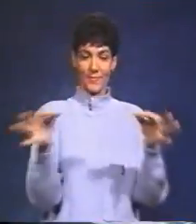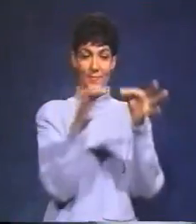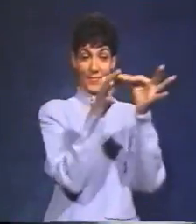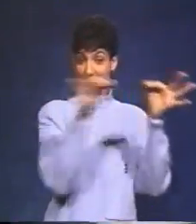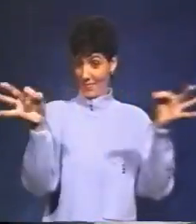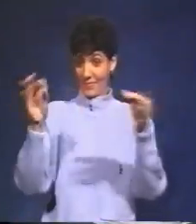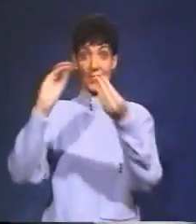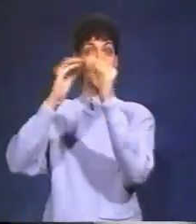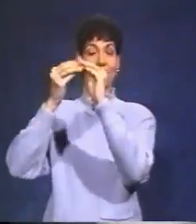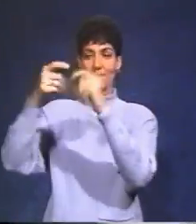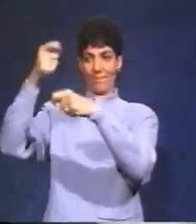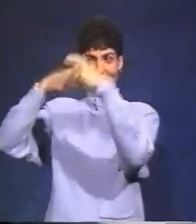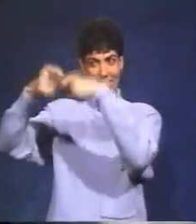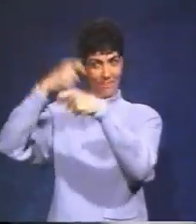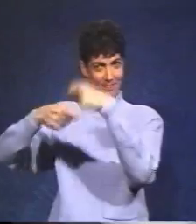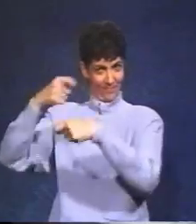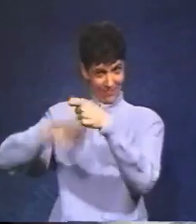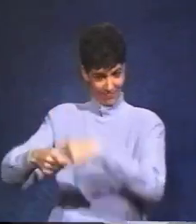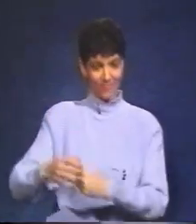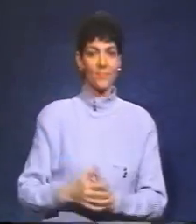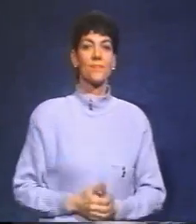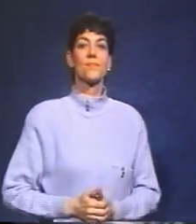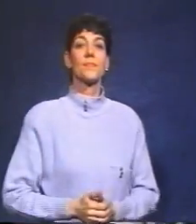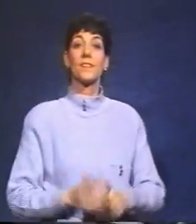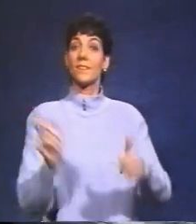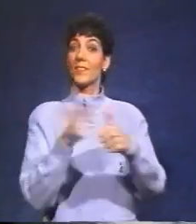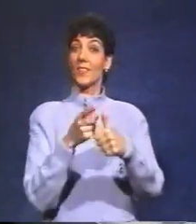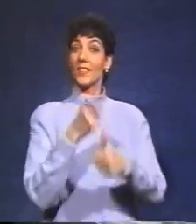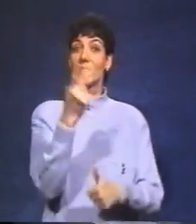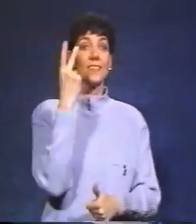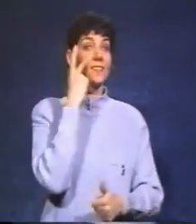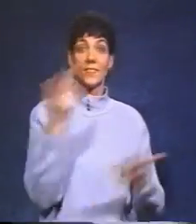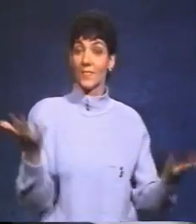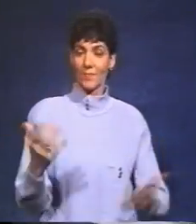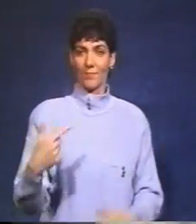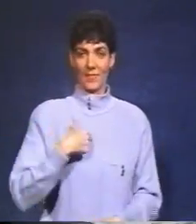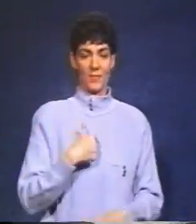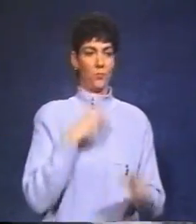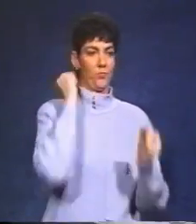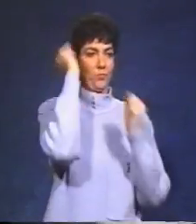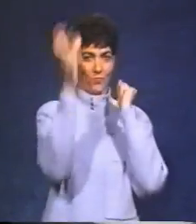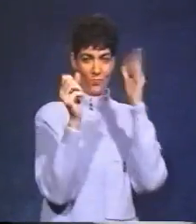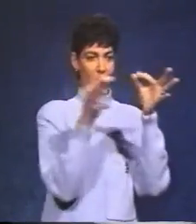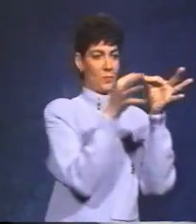For substitution drill practice, I will begin by signing a sentence containing a number.